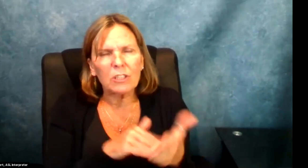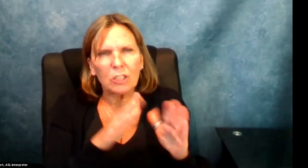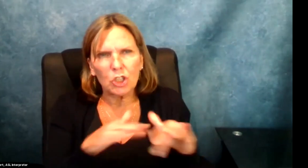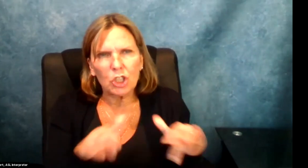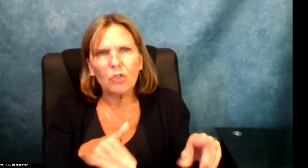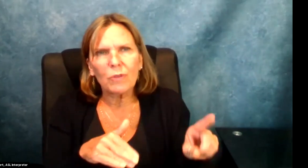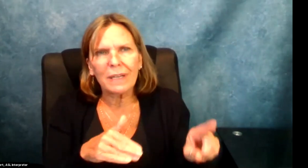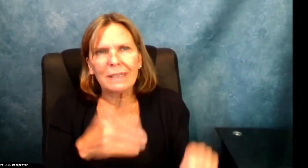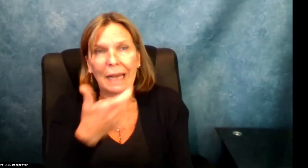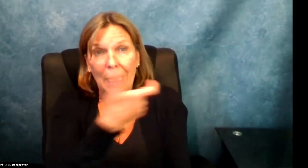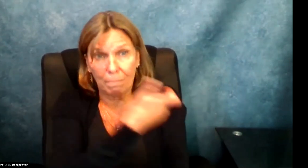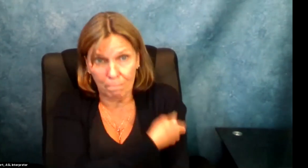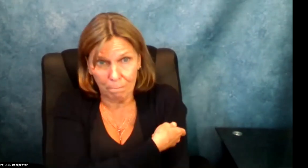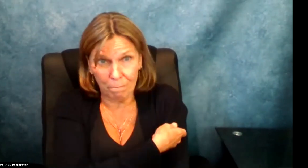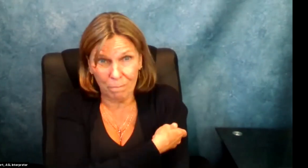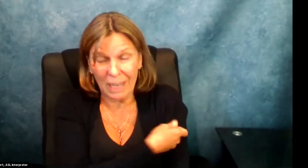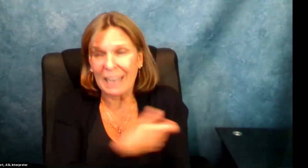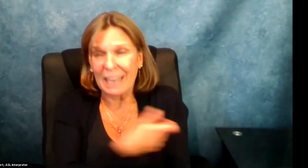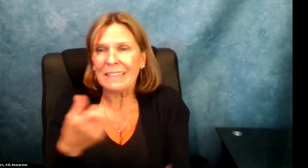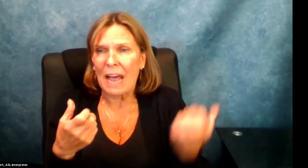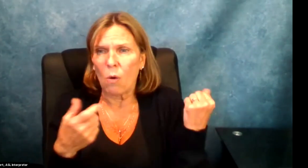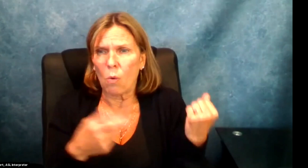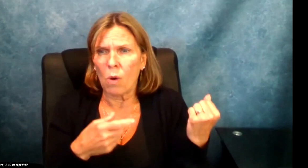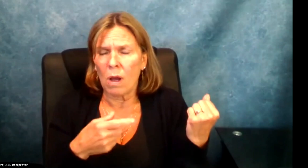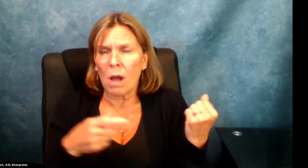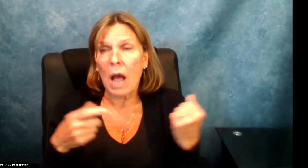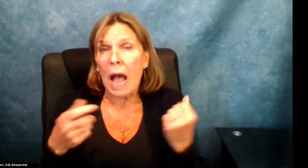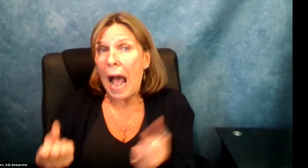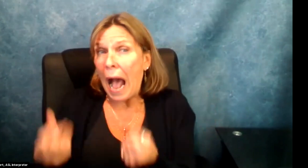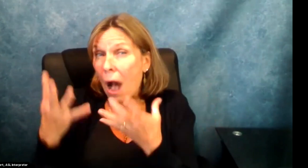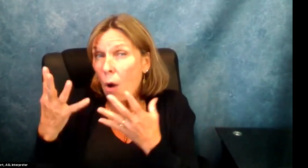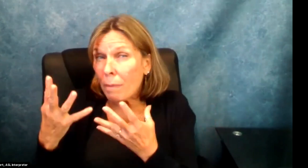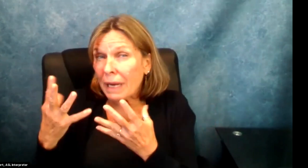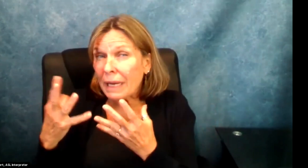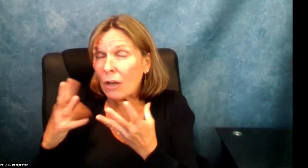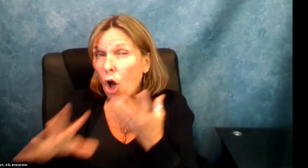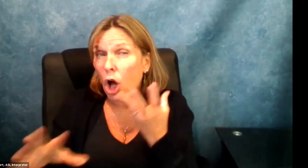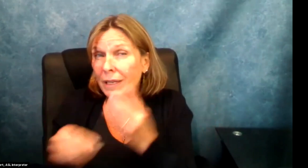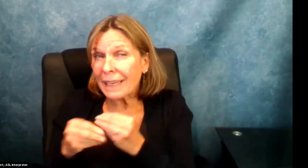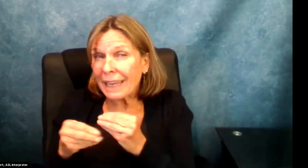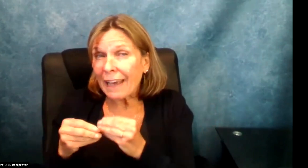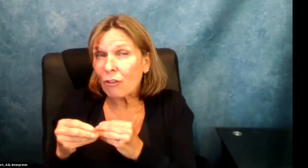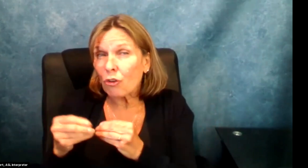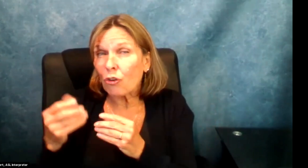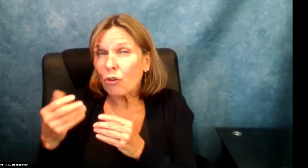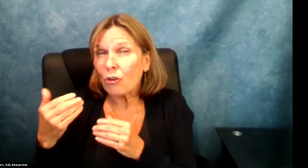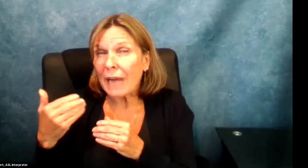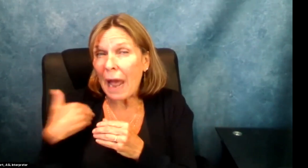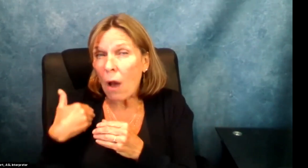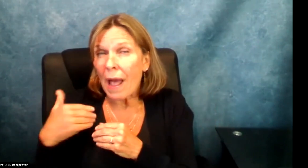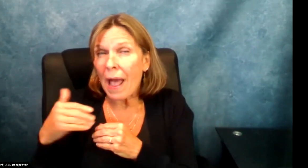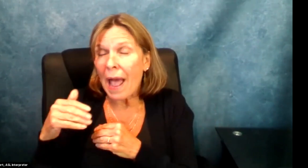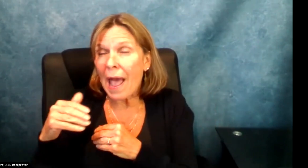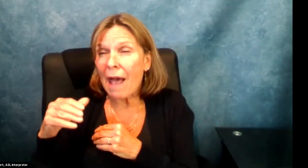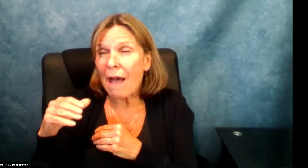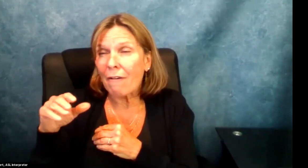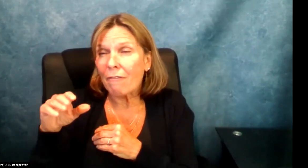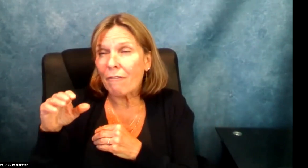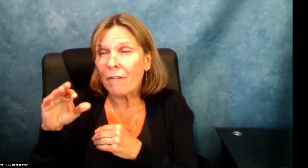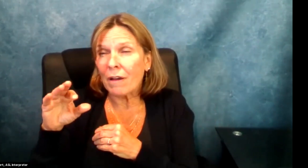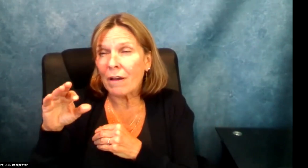ages 12 to 15 have now had the Pfizer vaccine? So let's see, I feel like